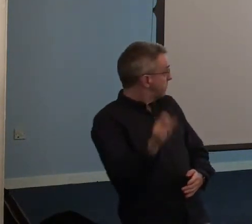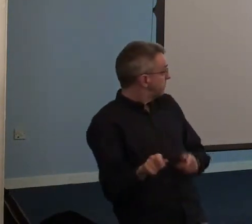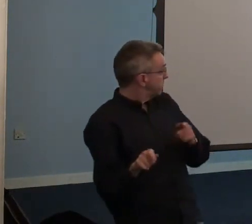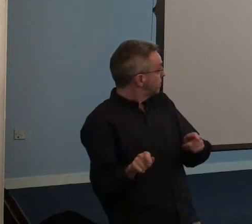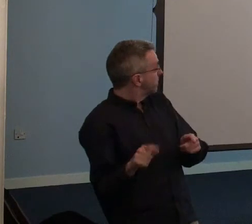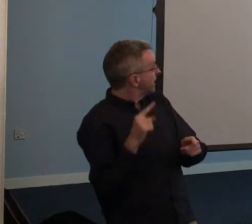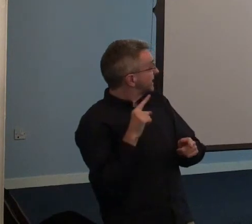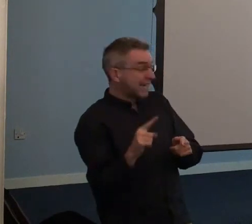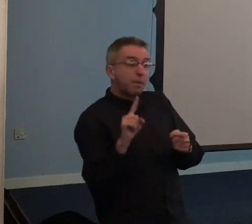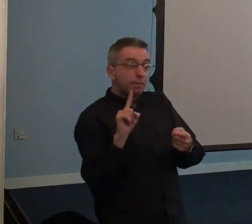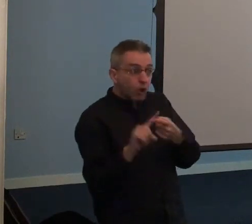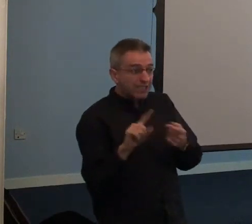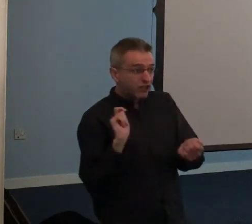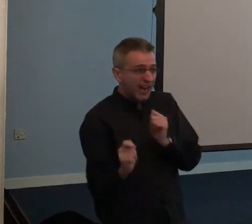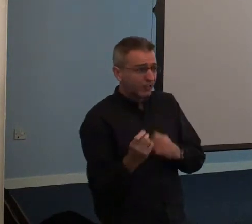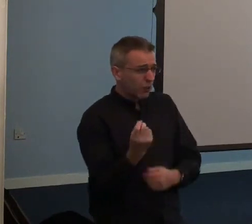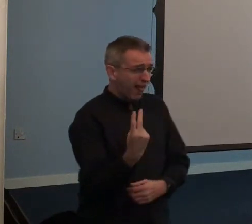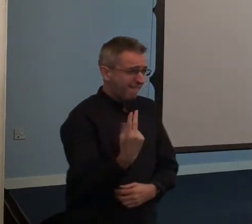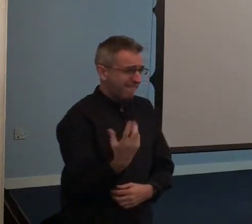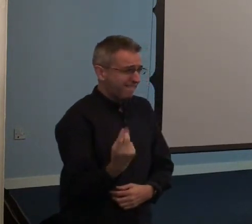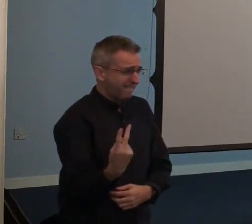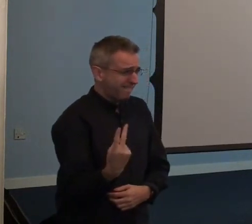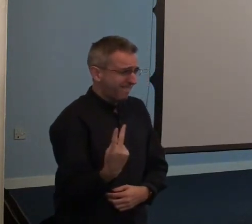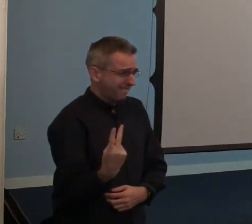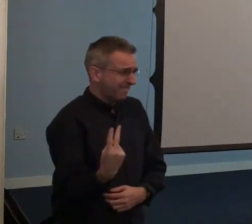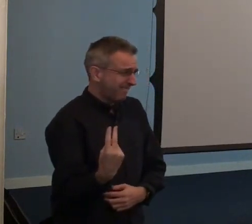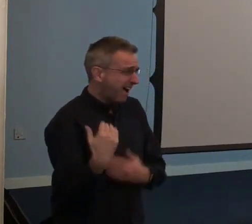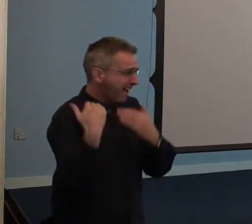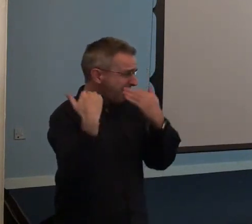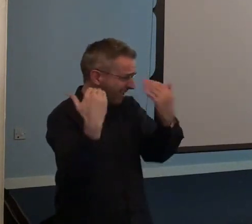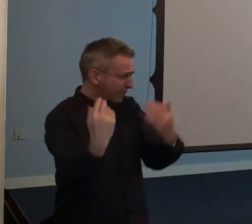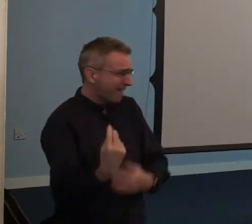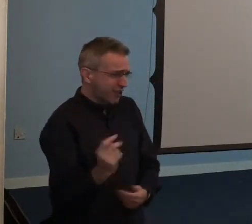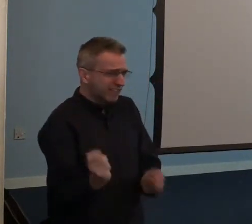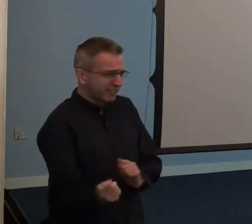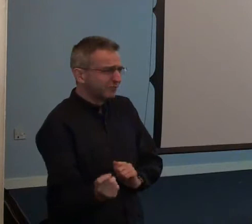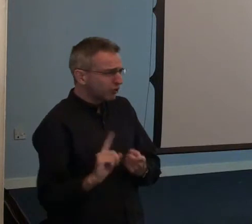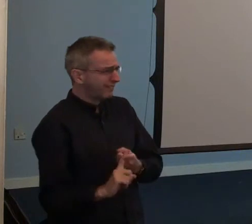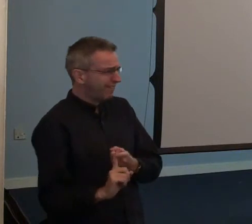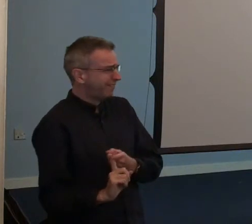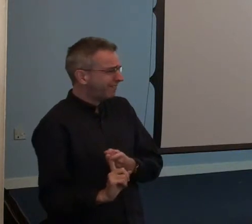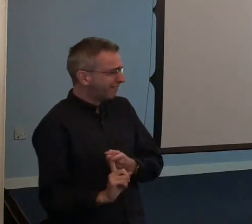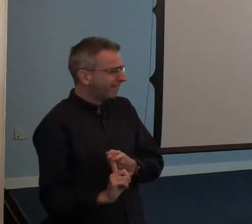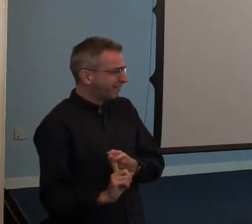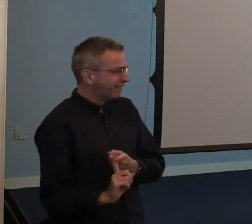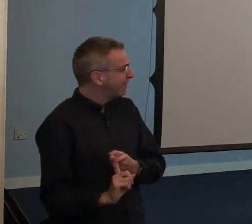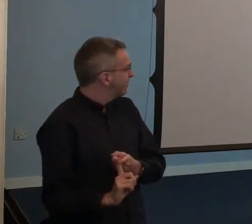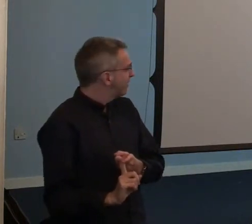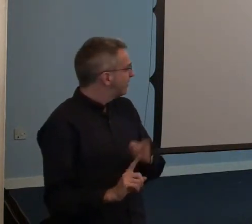So you'll see the column that marked positive change. Altogether, 12 people had a positive change in their attitude